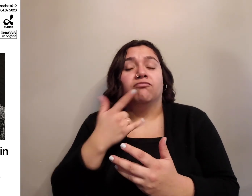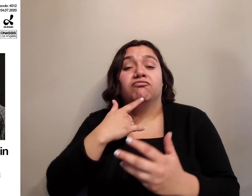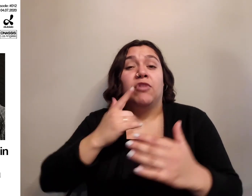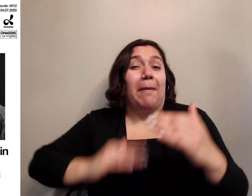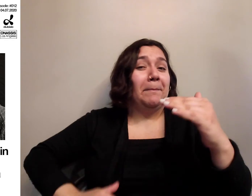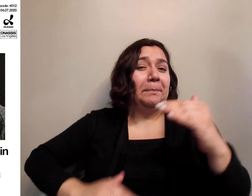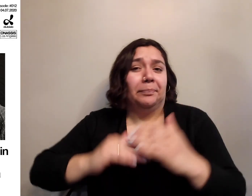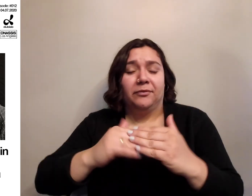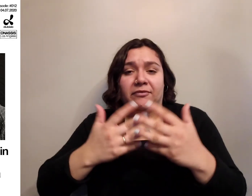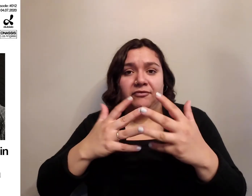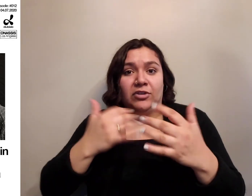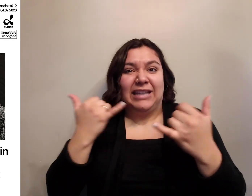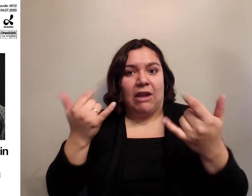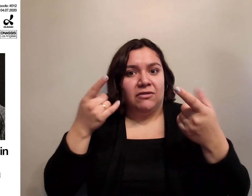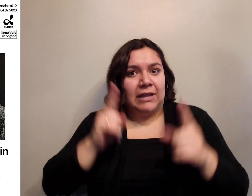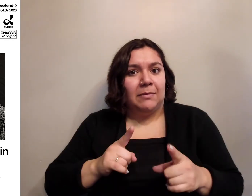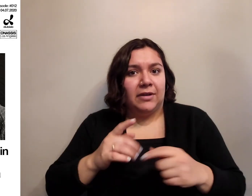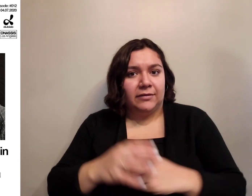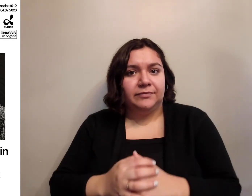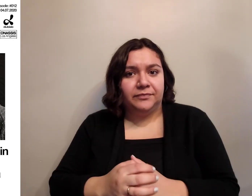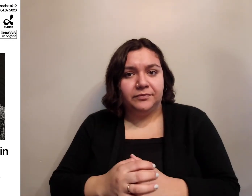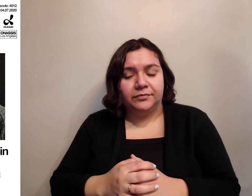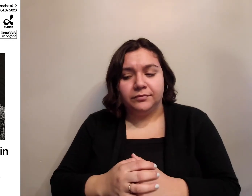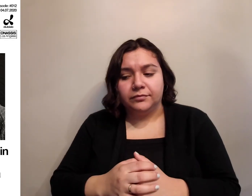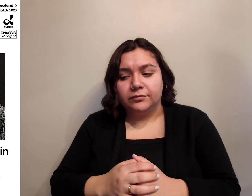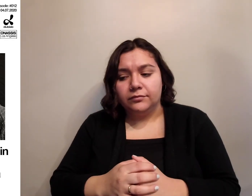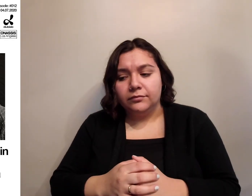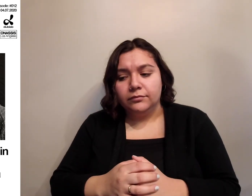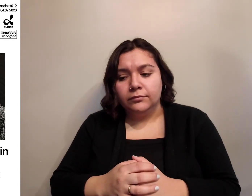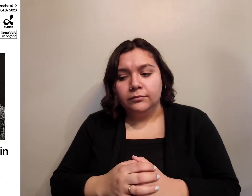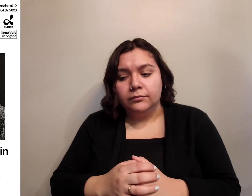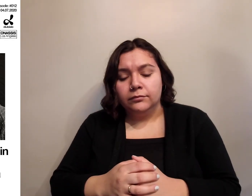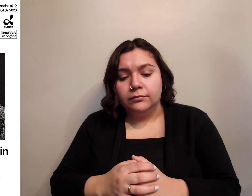of that. And,